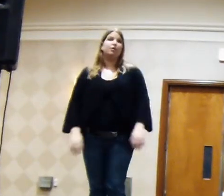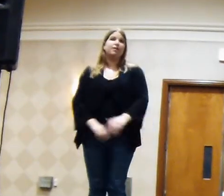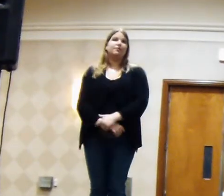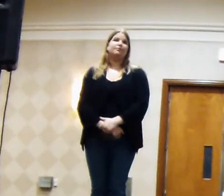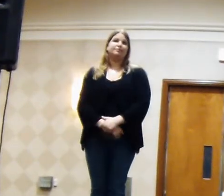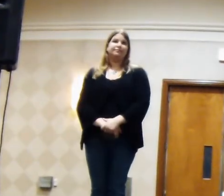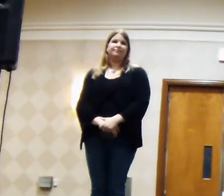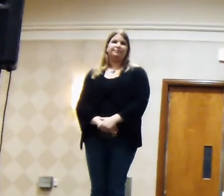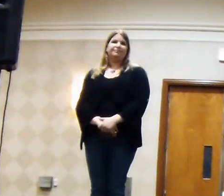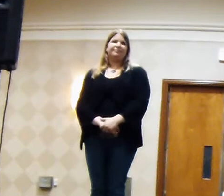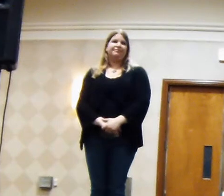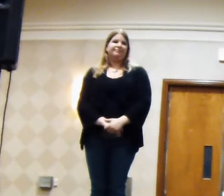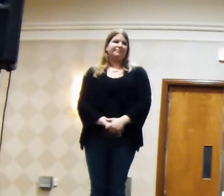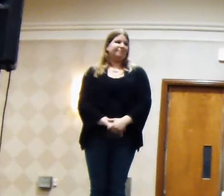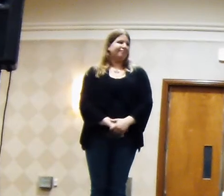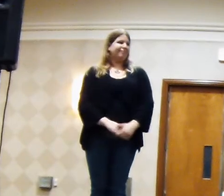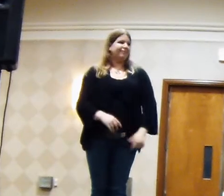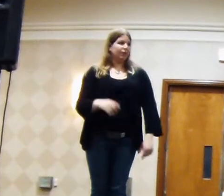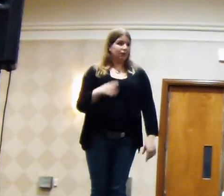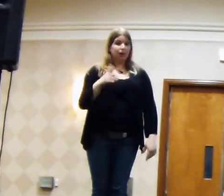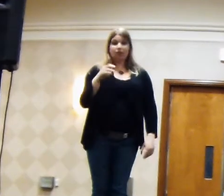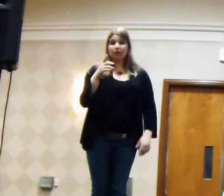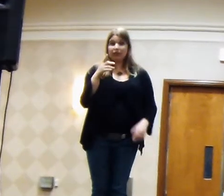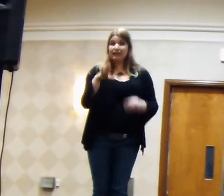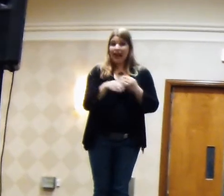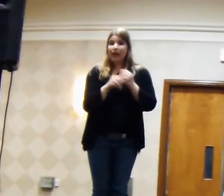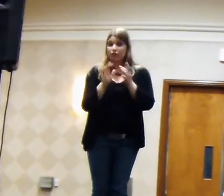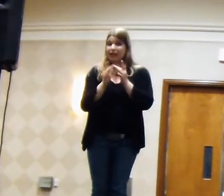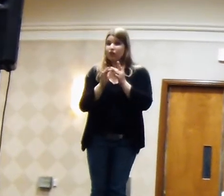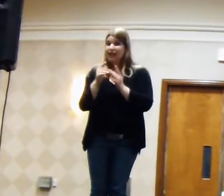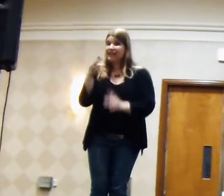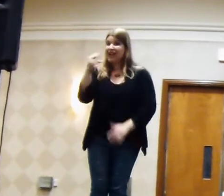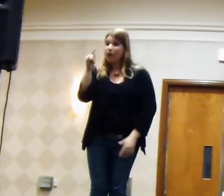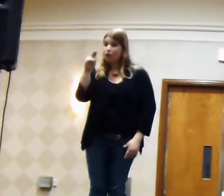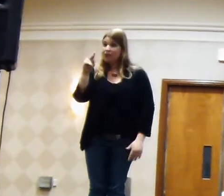Oh, cool. So there's a tidbit for the internet for you.